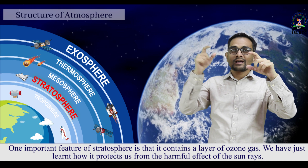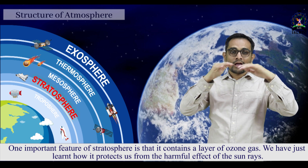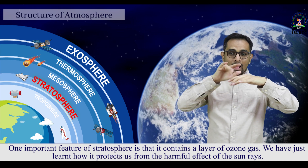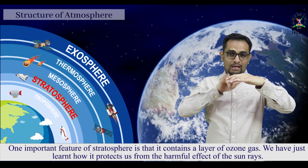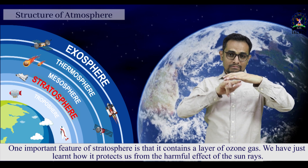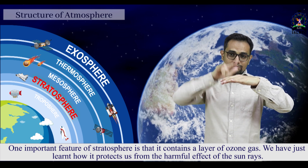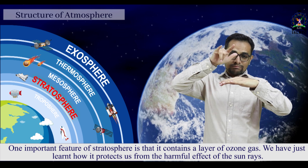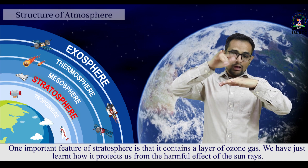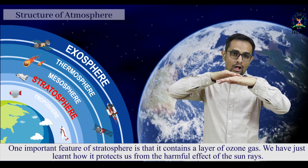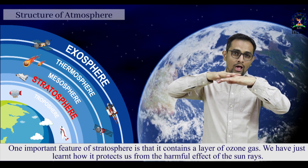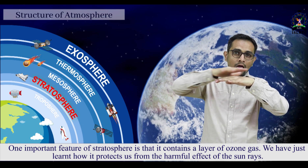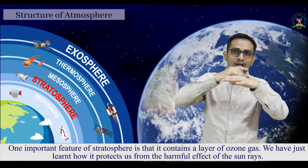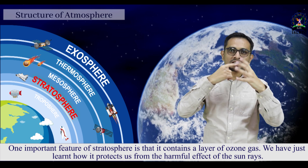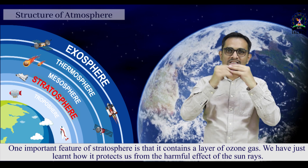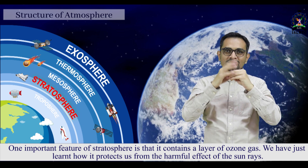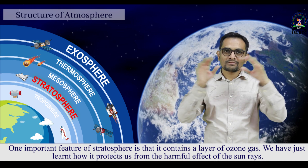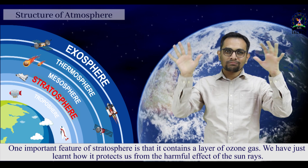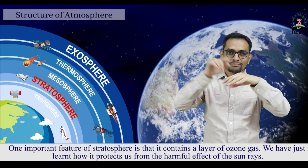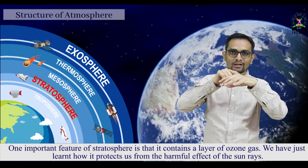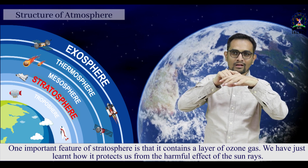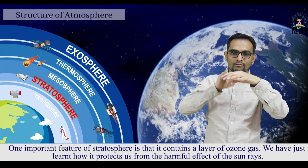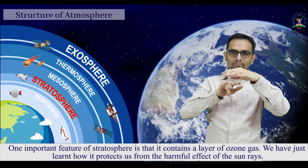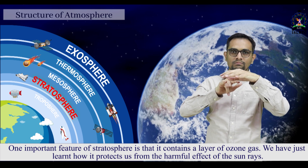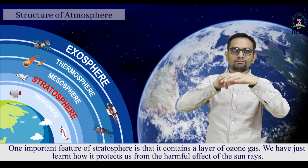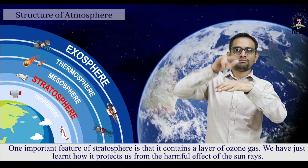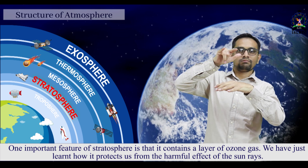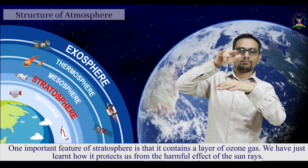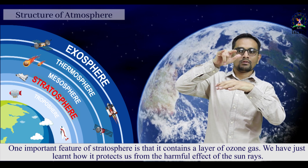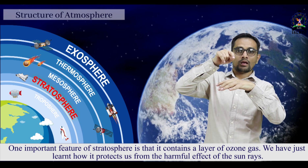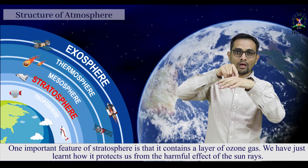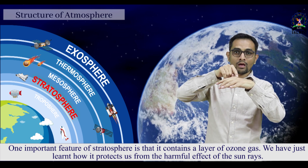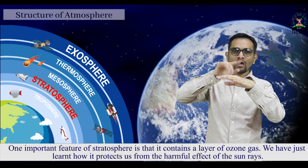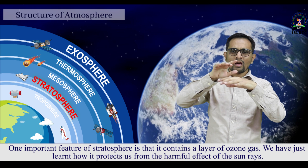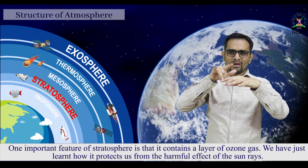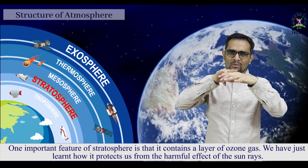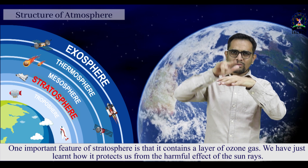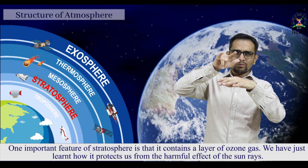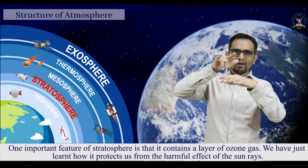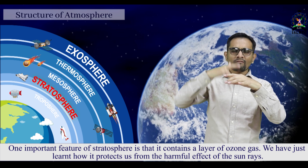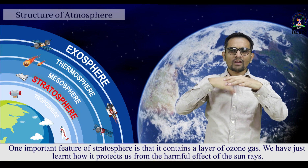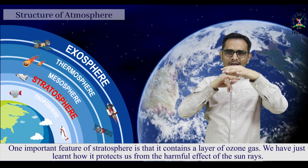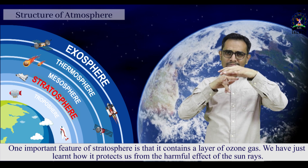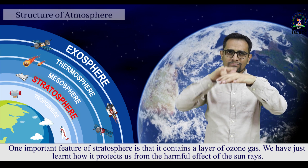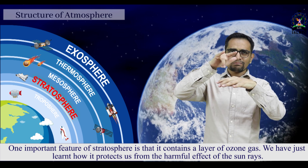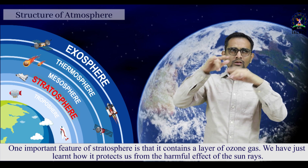One most important feature of stratosphere is that it contains a layer of ozone